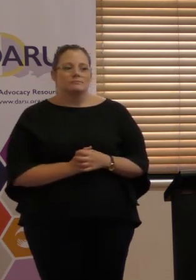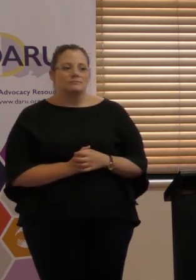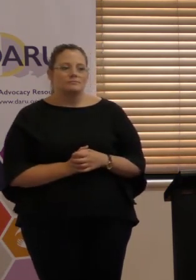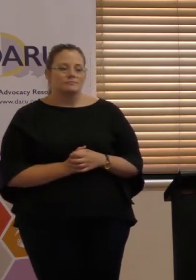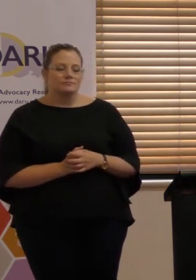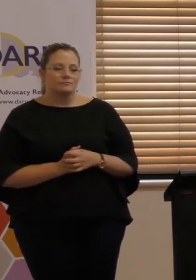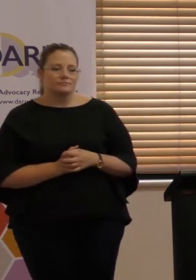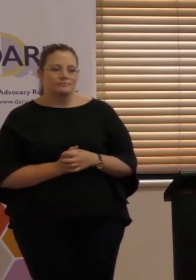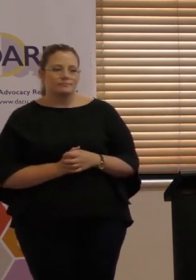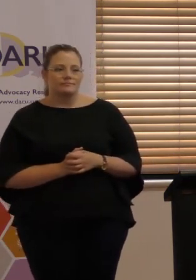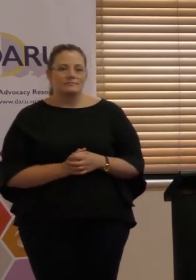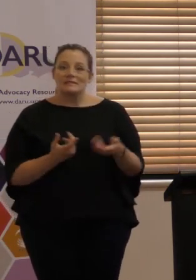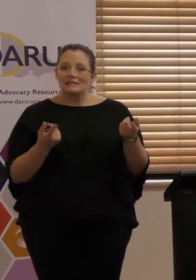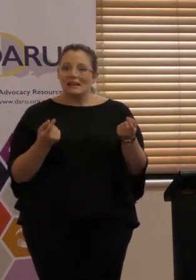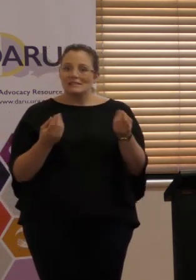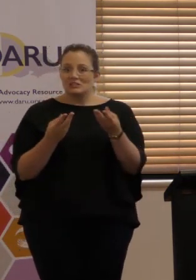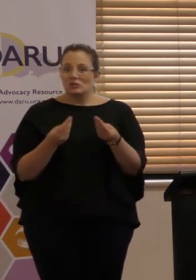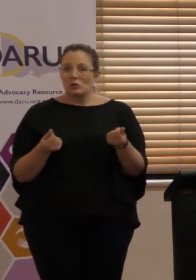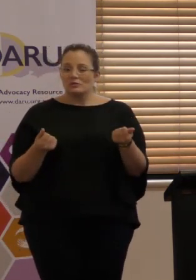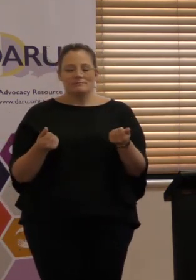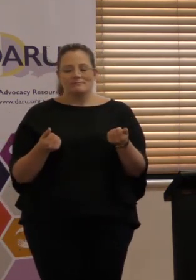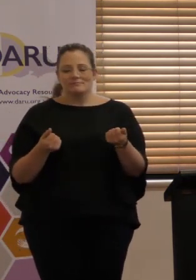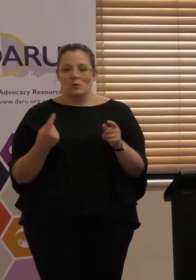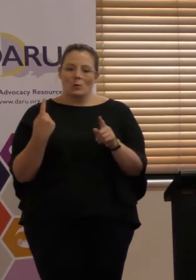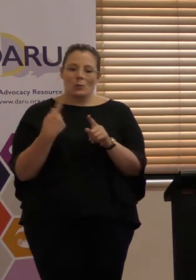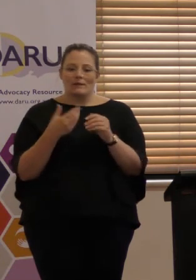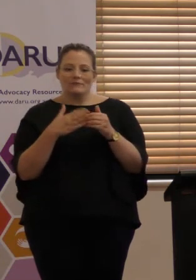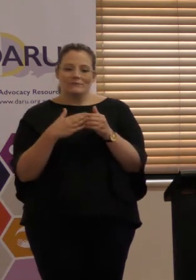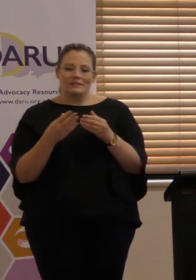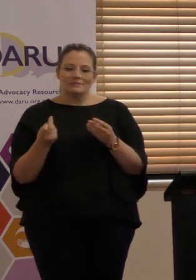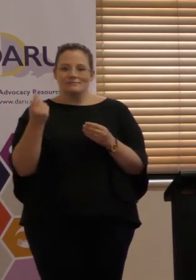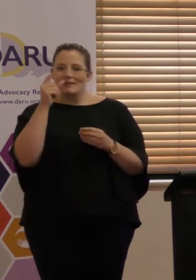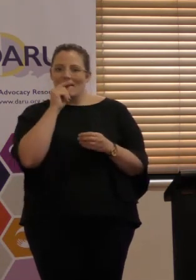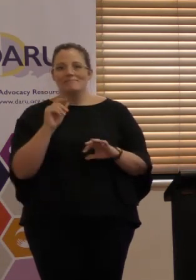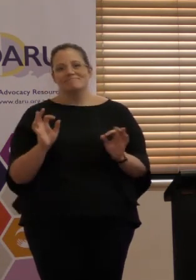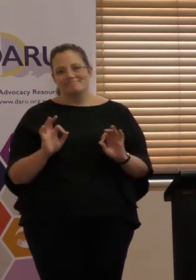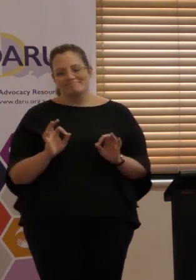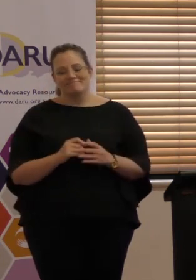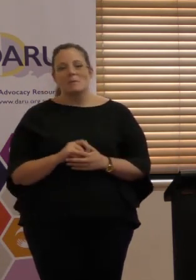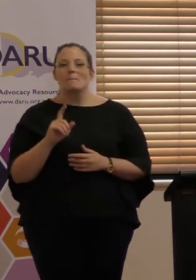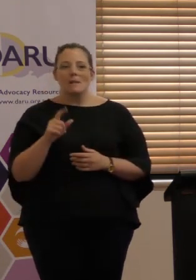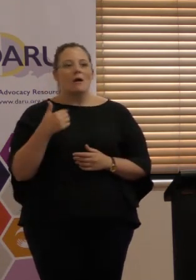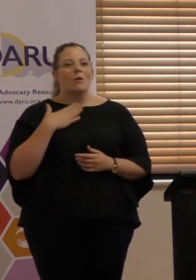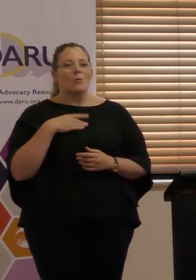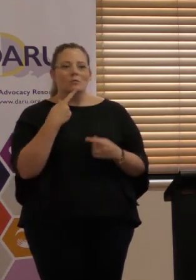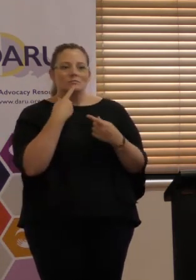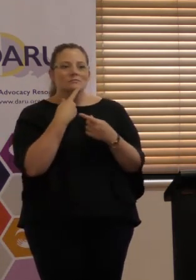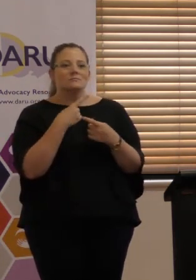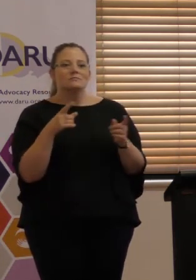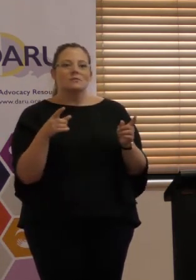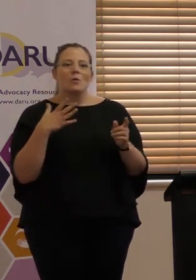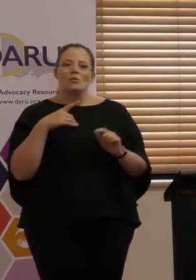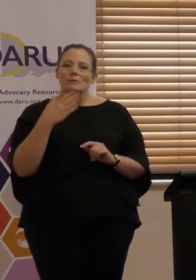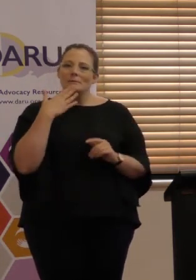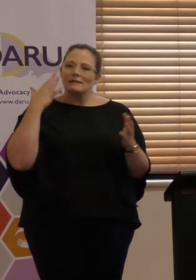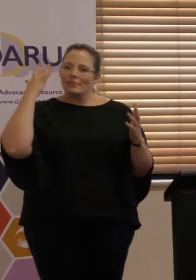So there's no easy solutions. There's no quick fixes. But I would urge everyone here today to make sure that you think about